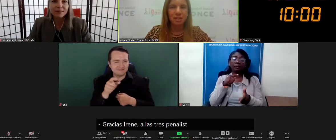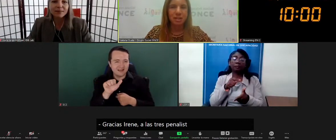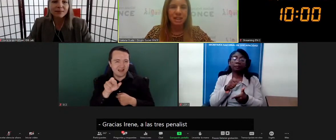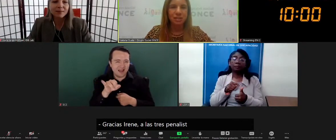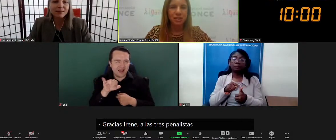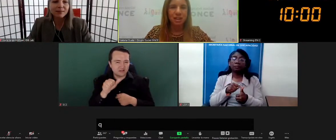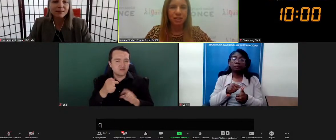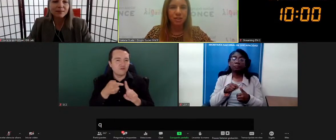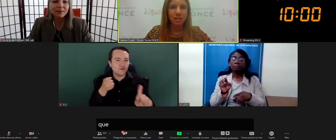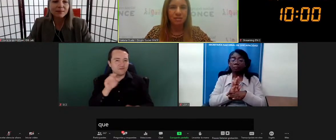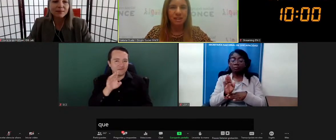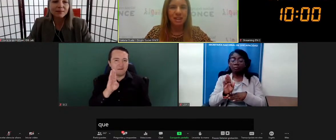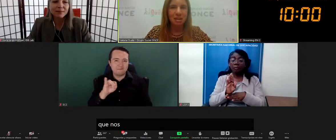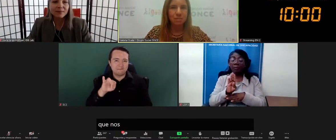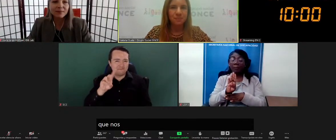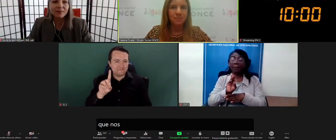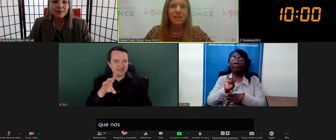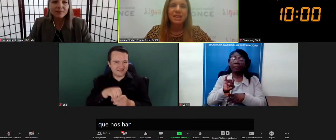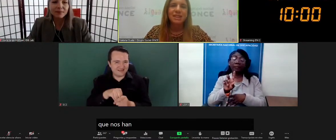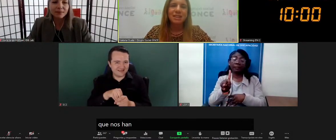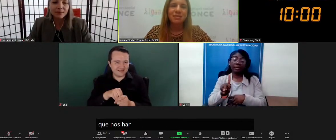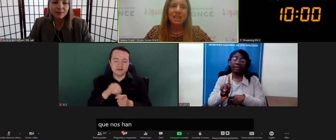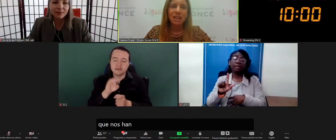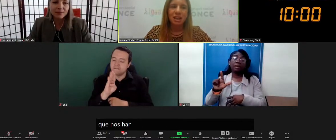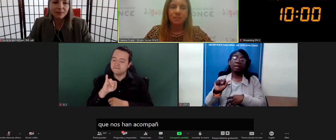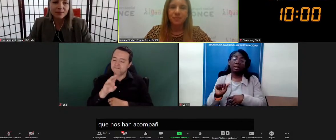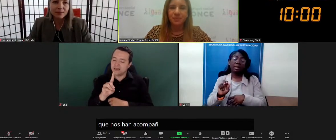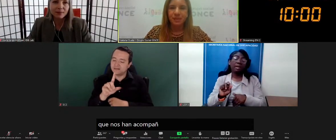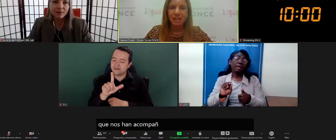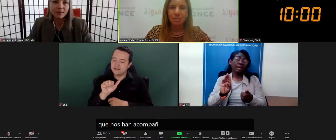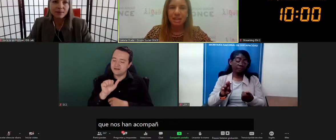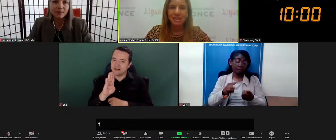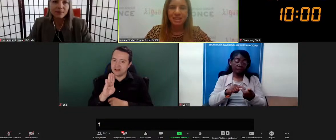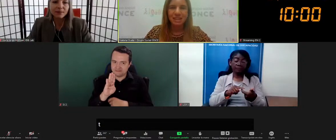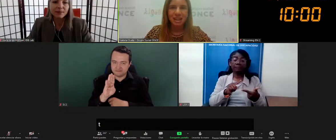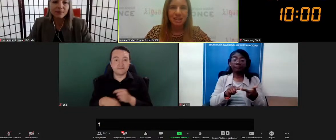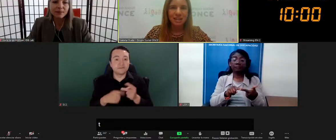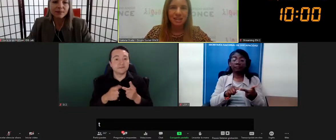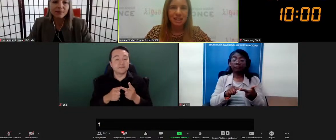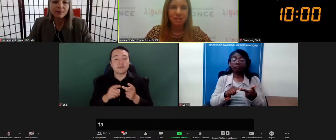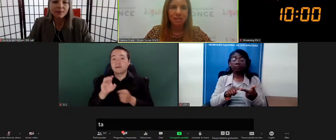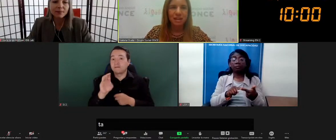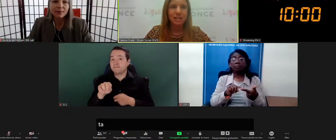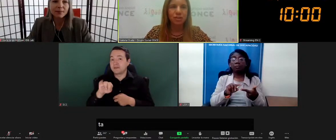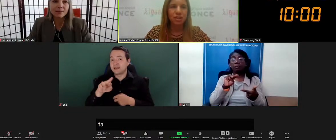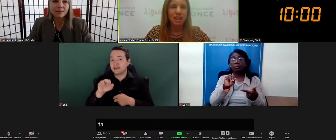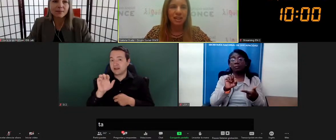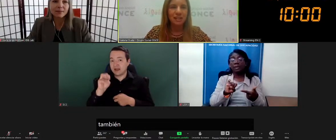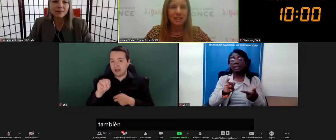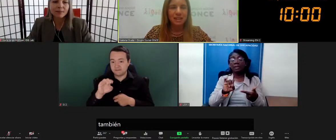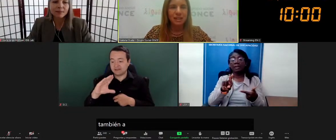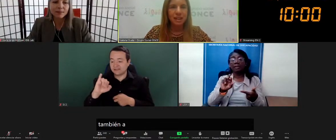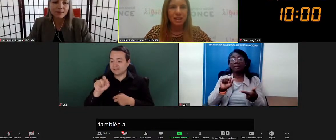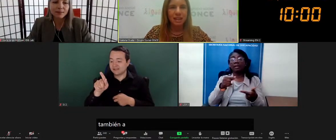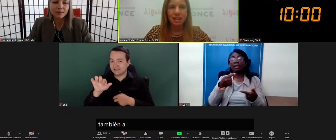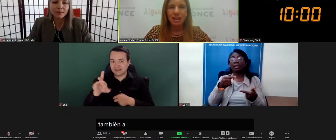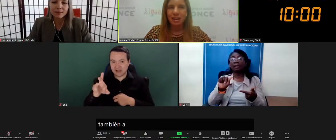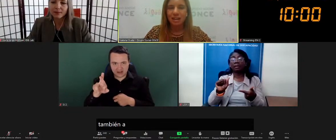kaufman from the idb lab my name is